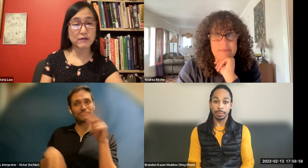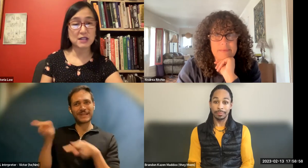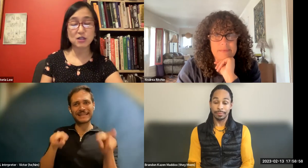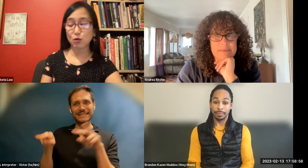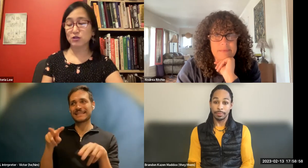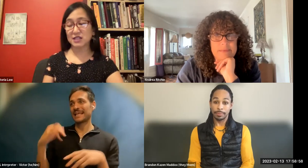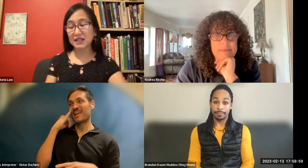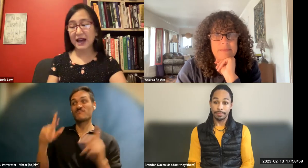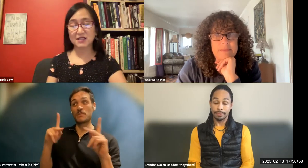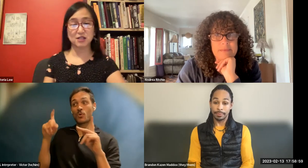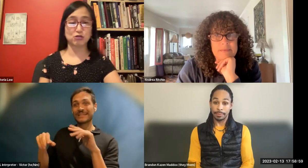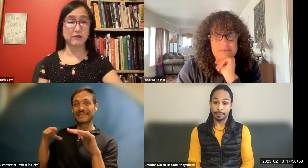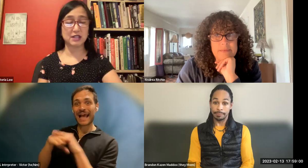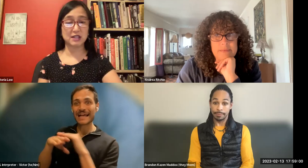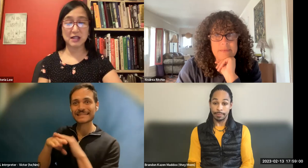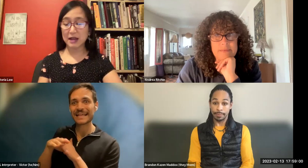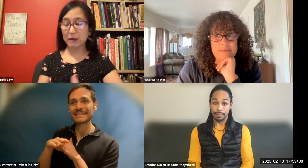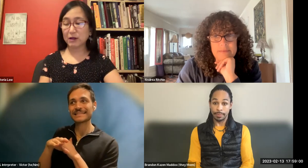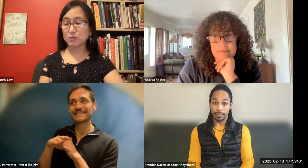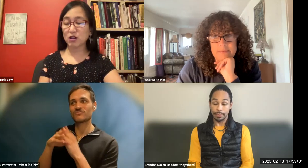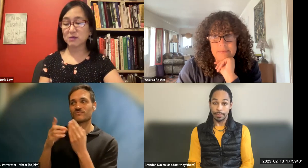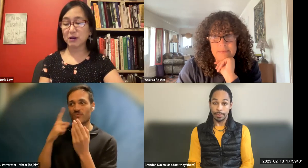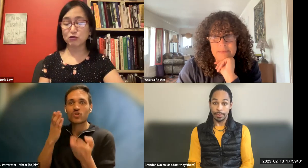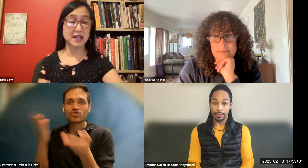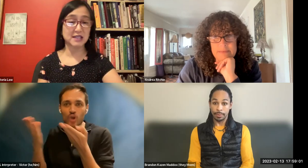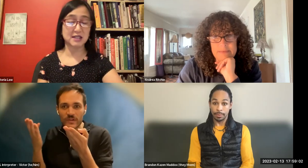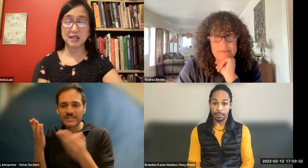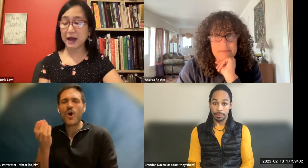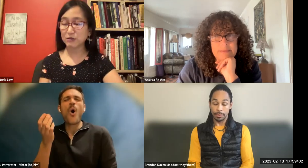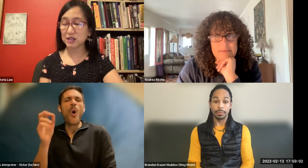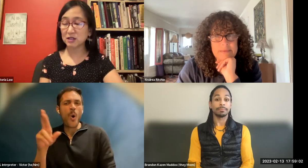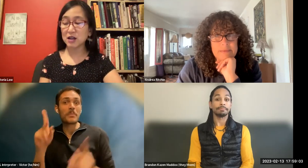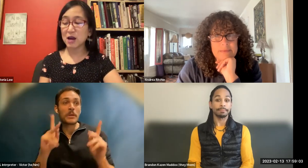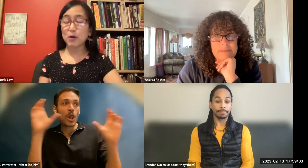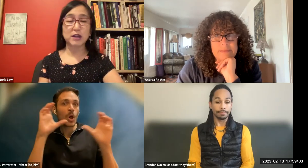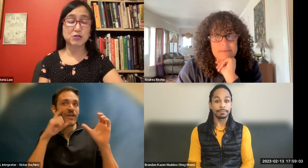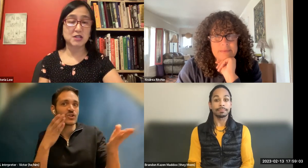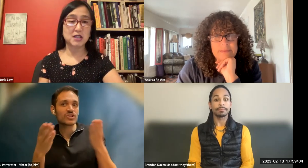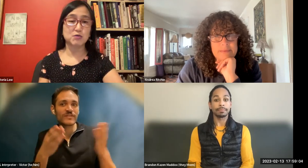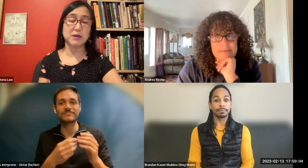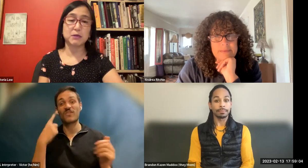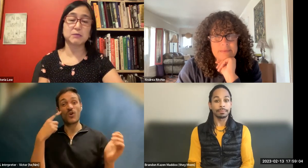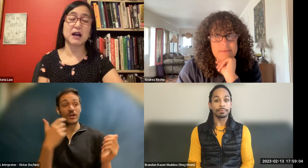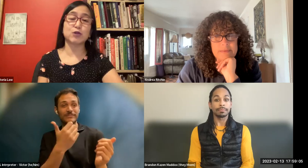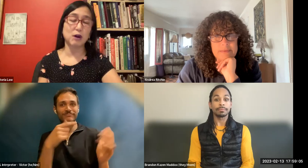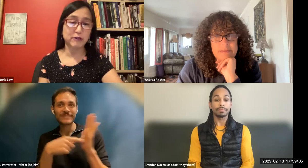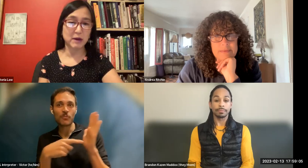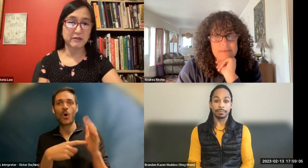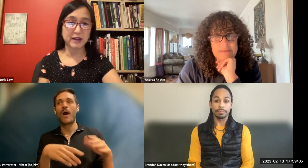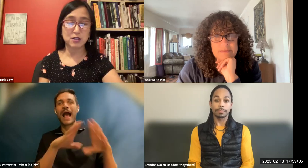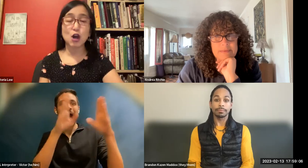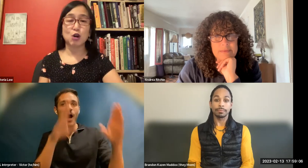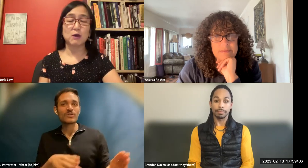to services or seek access to services. Mariame talked about drug testing to keep housing, but we also see this when people apply for